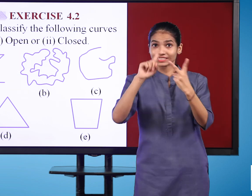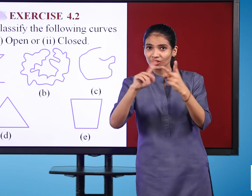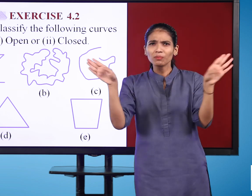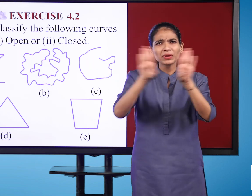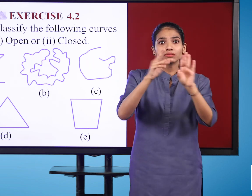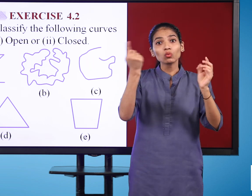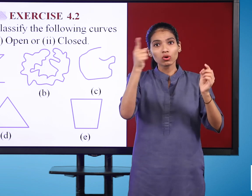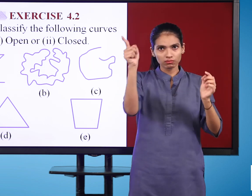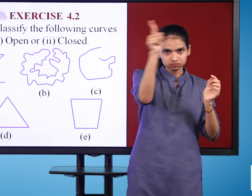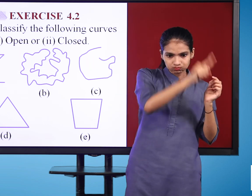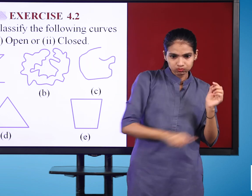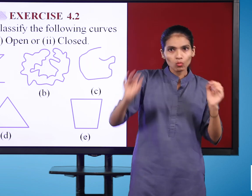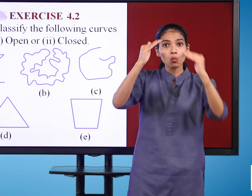B, C, D, E.